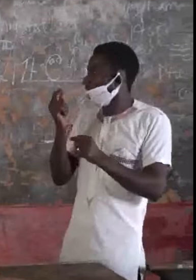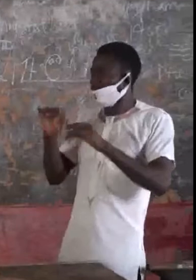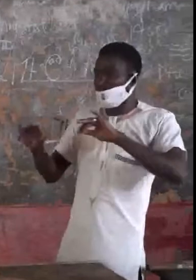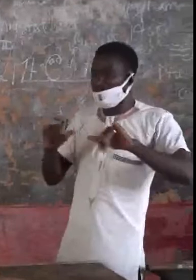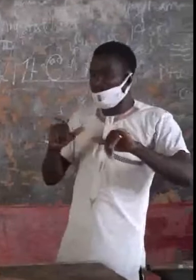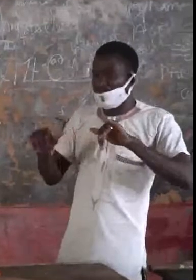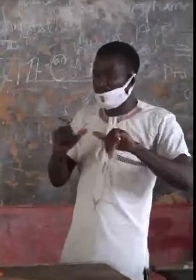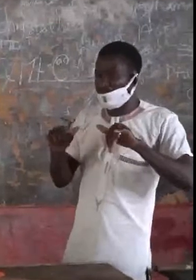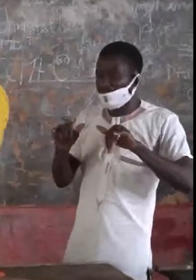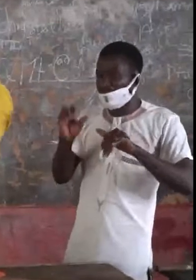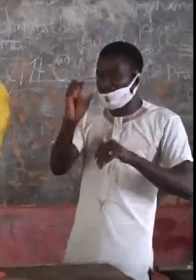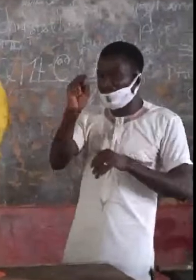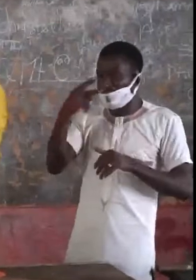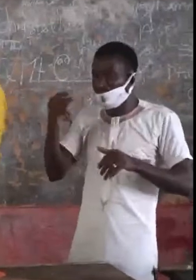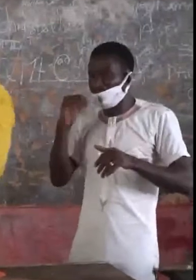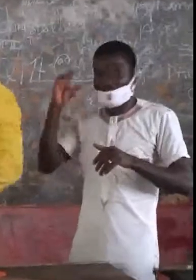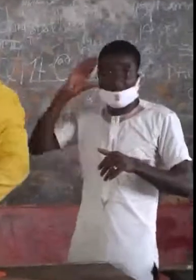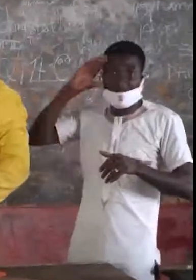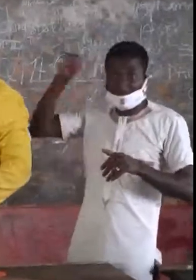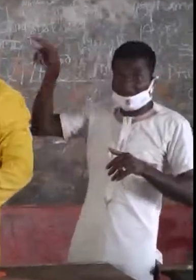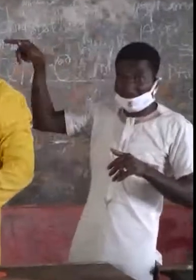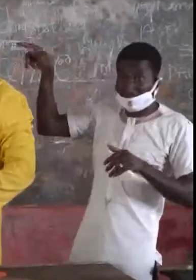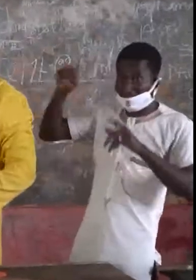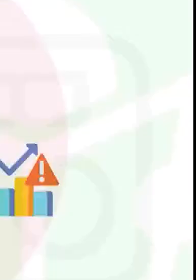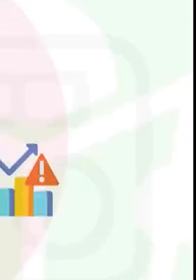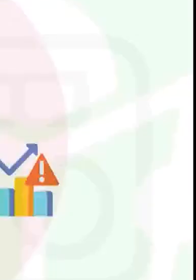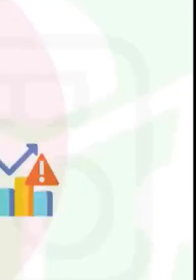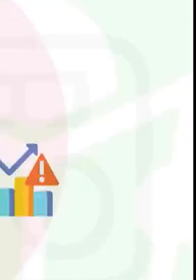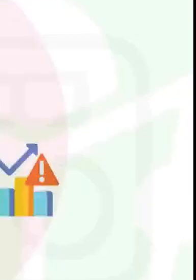same shape of the male on the blackboard.